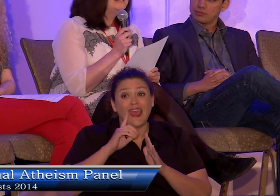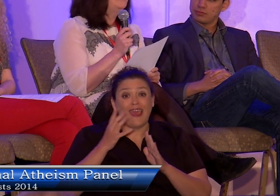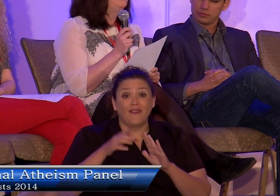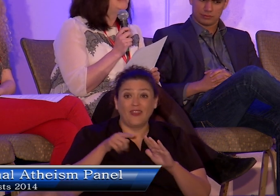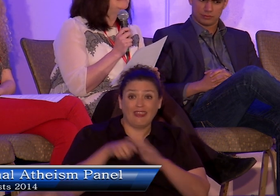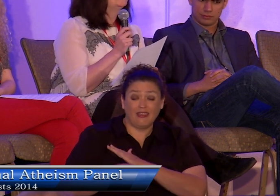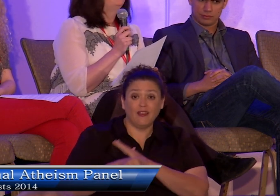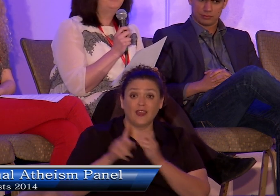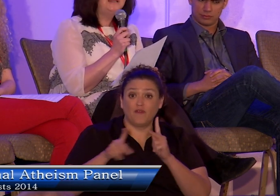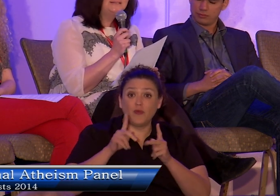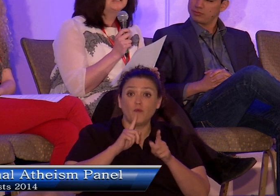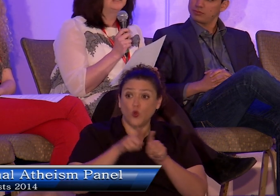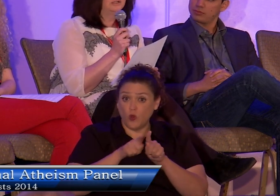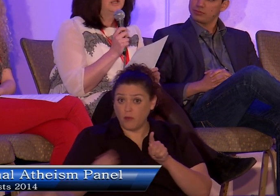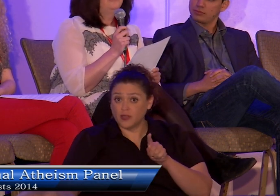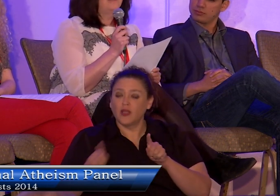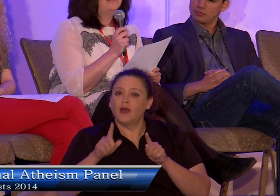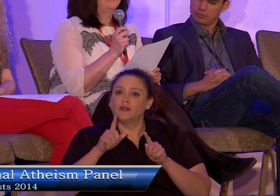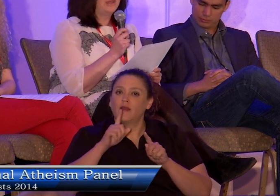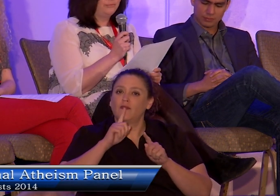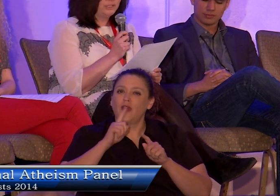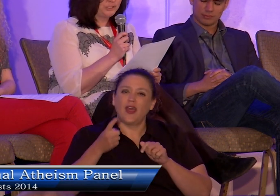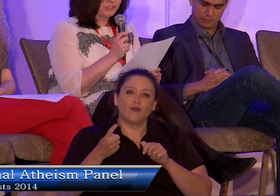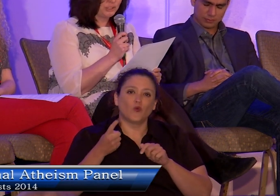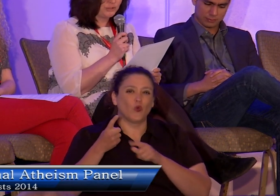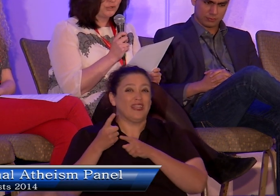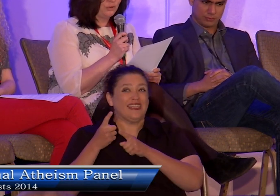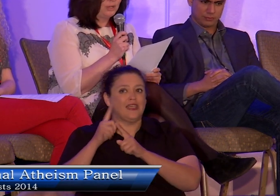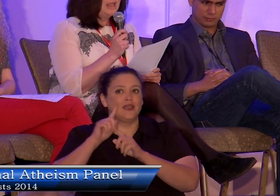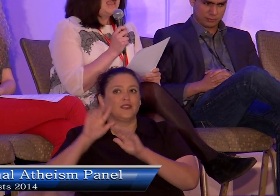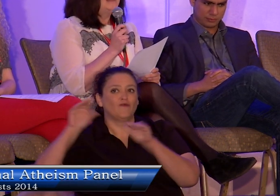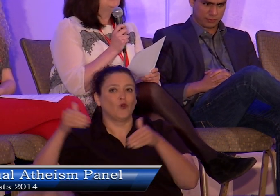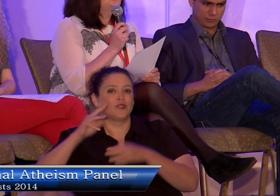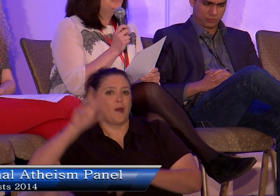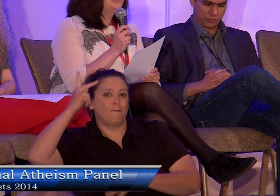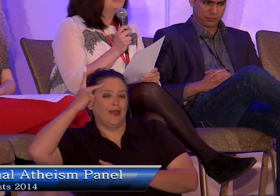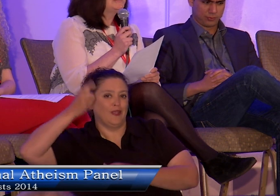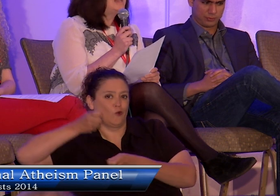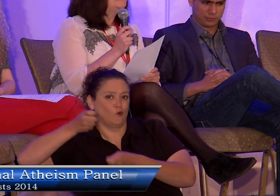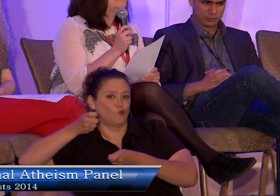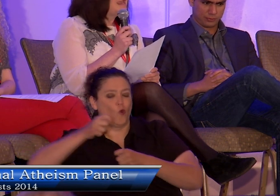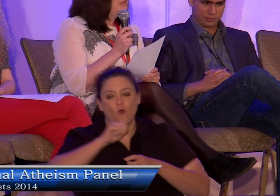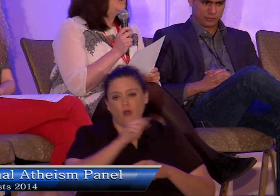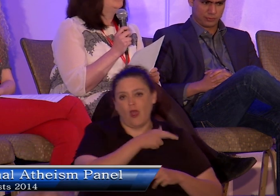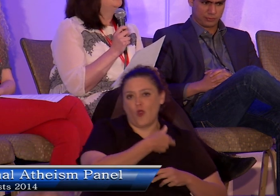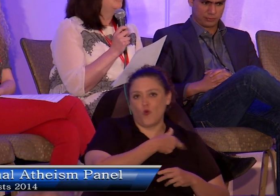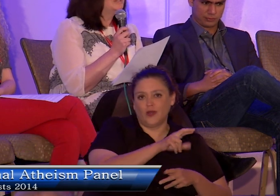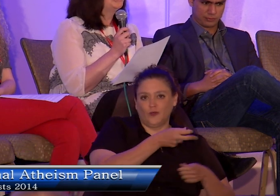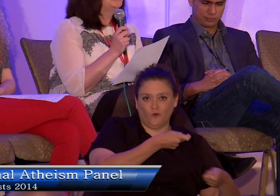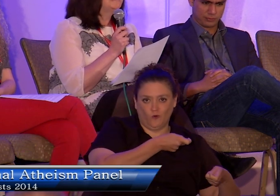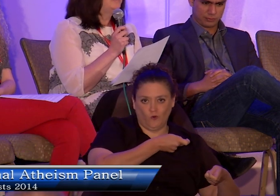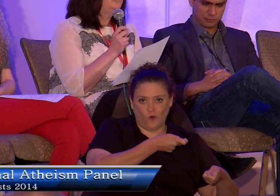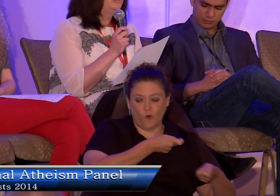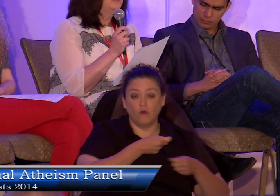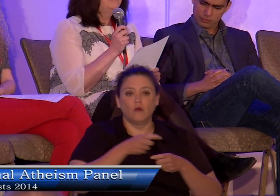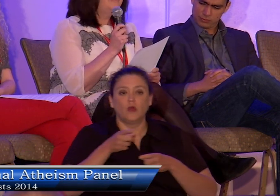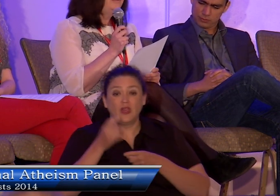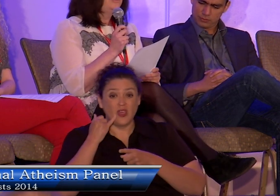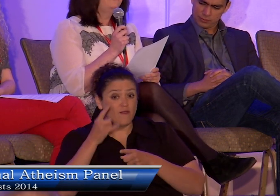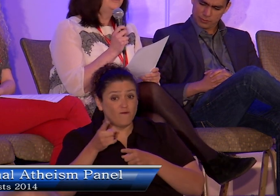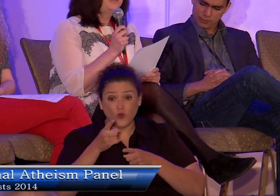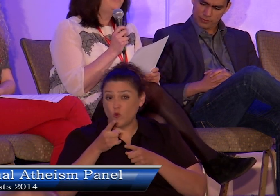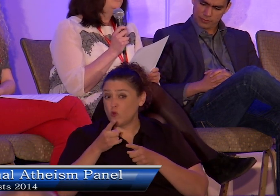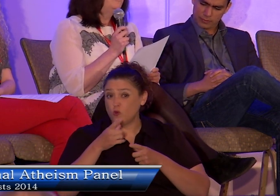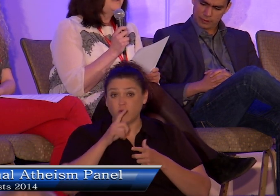the ultimate means of political rather than religious control. And it's used to silence anyone who questions their rule,